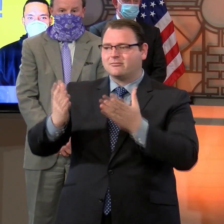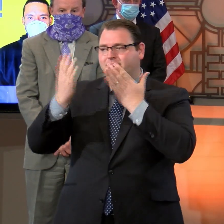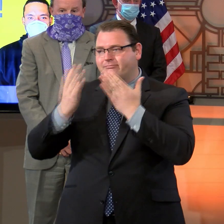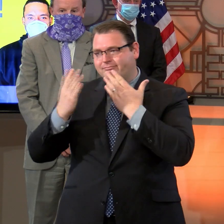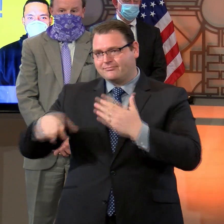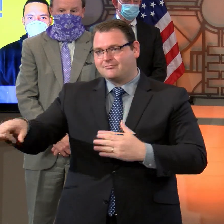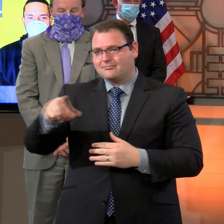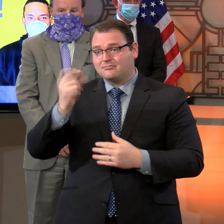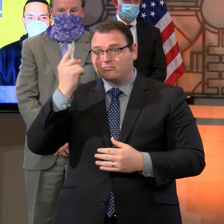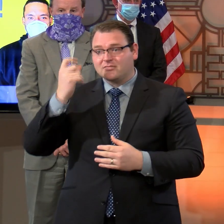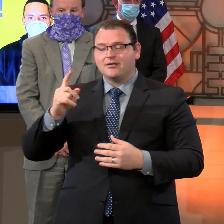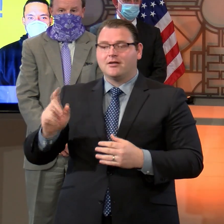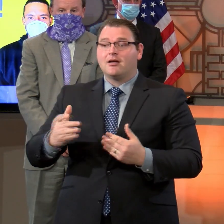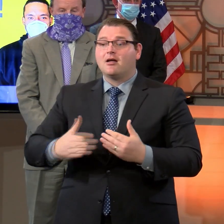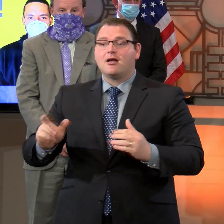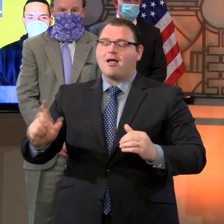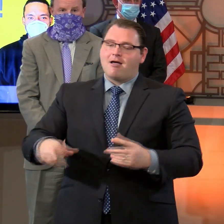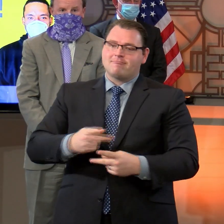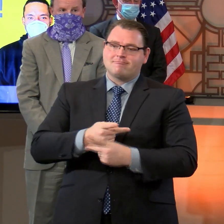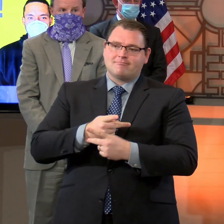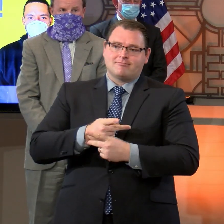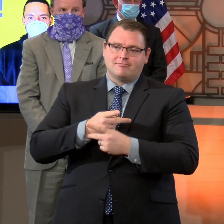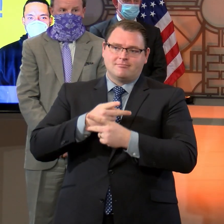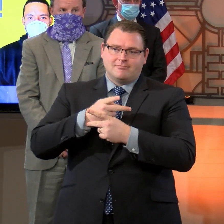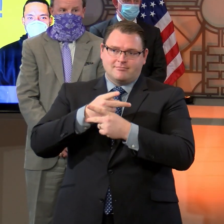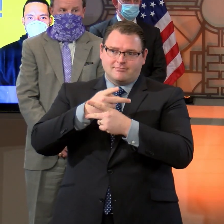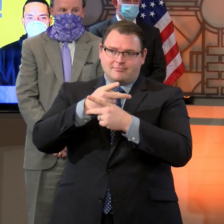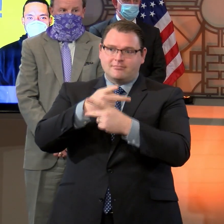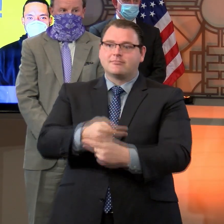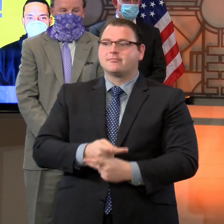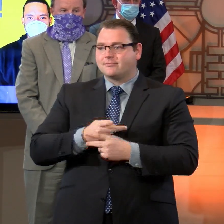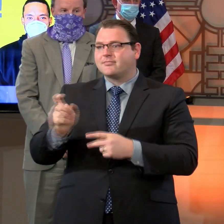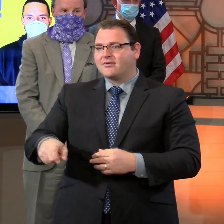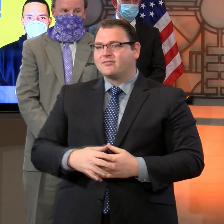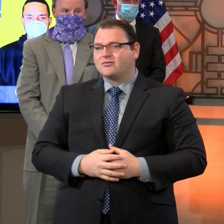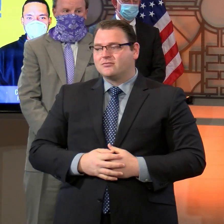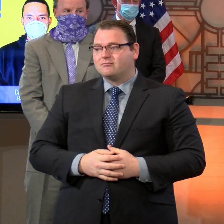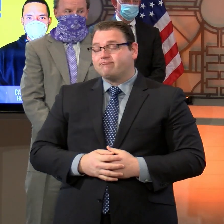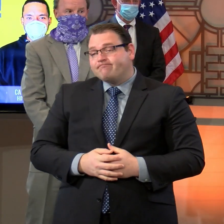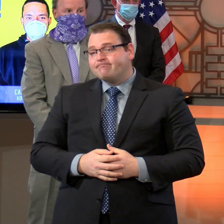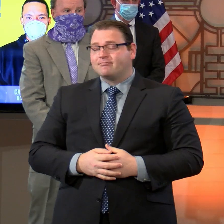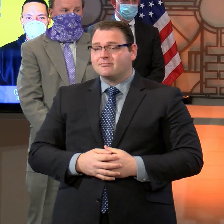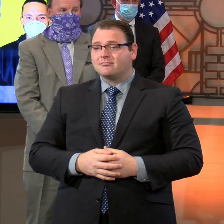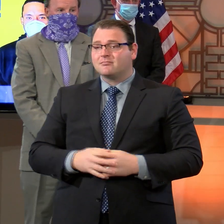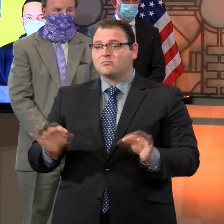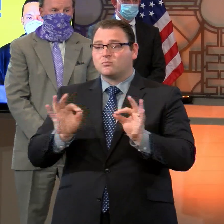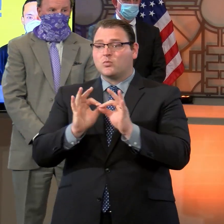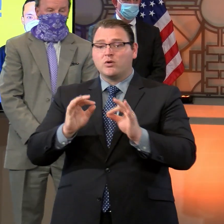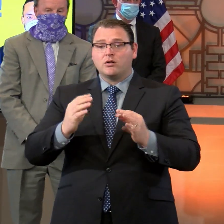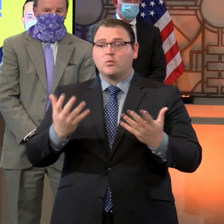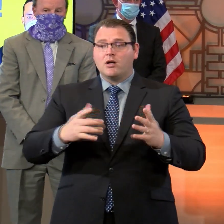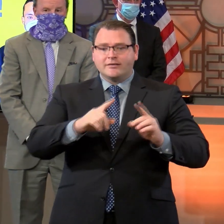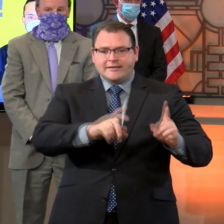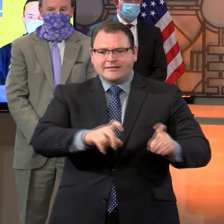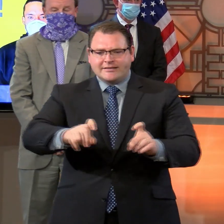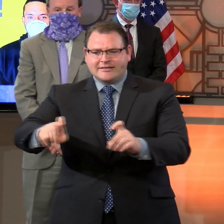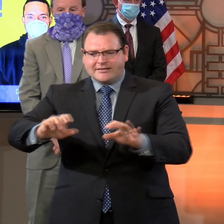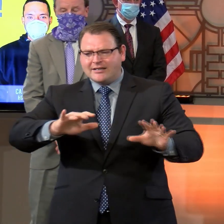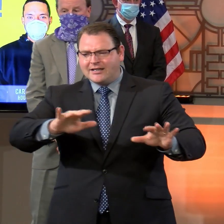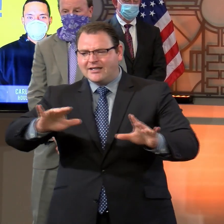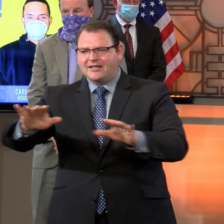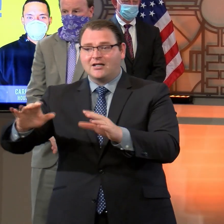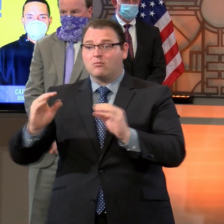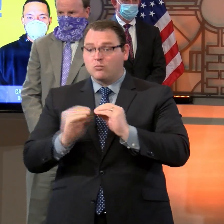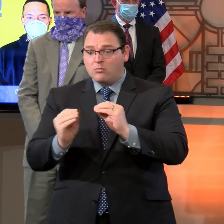great deal of caution. In some sense, you can say until there's more robust testing, we're all proceeding somewhat